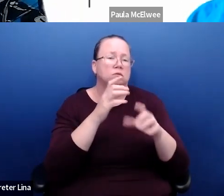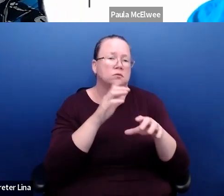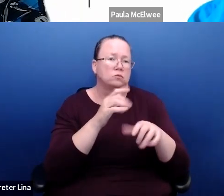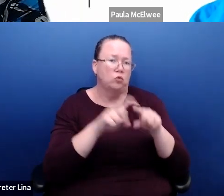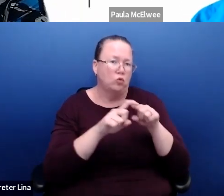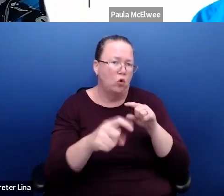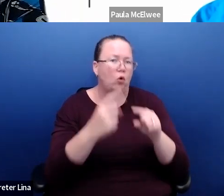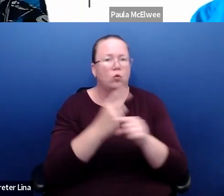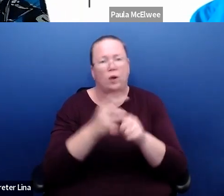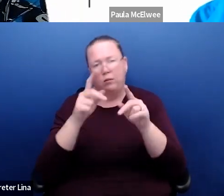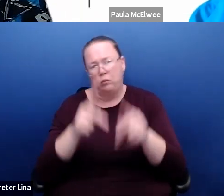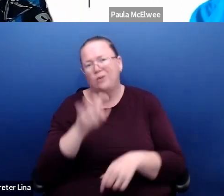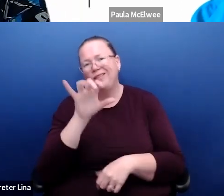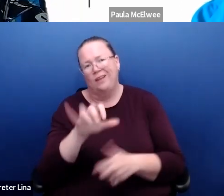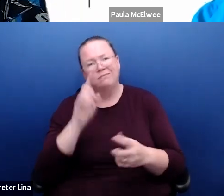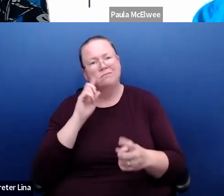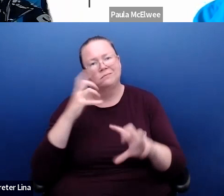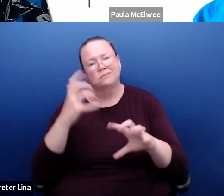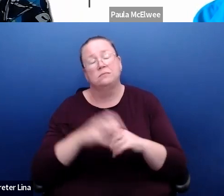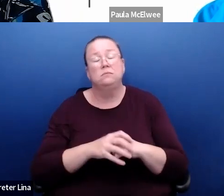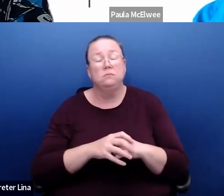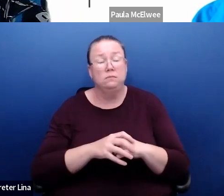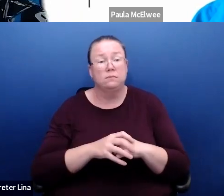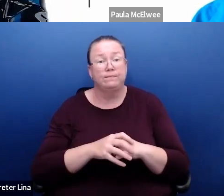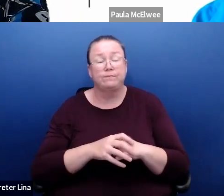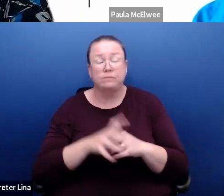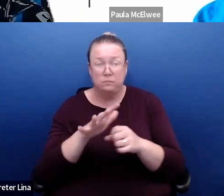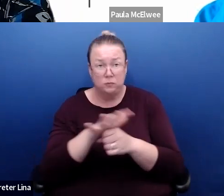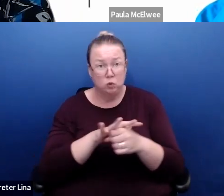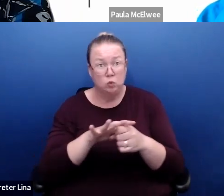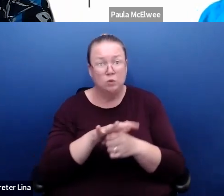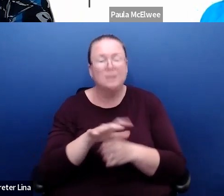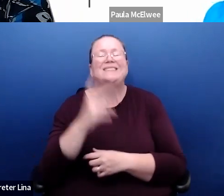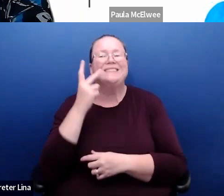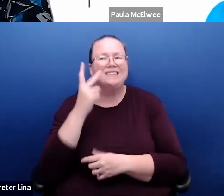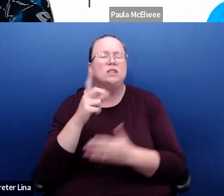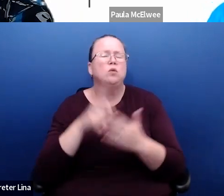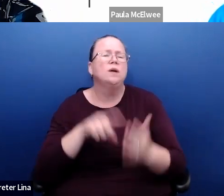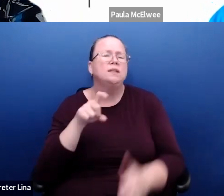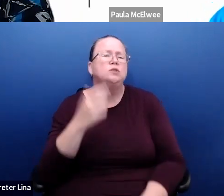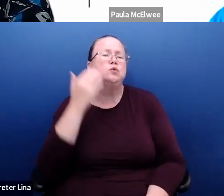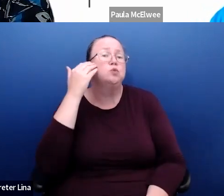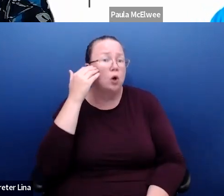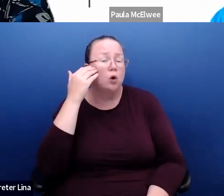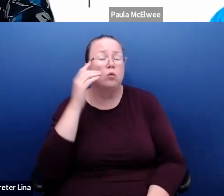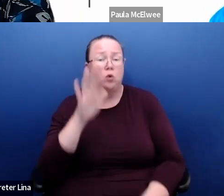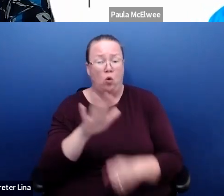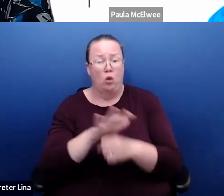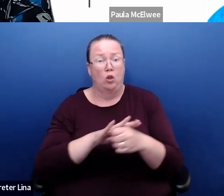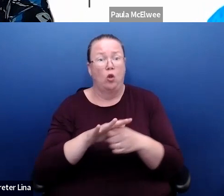the team. Yeah. So test it out locally, find out what you need to know at a local